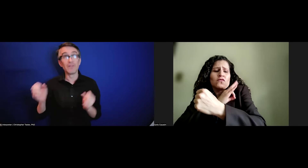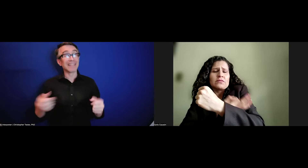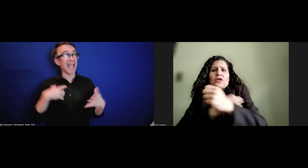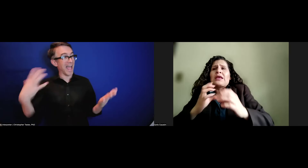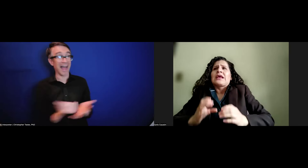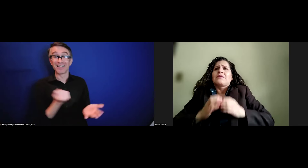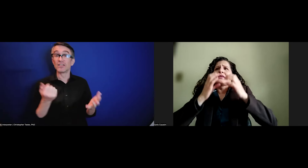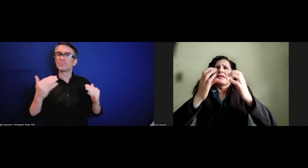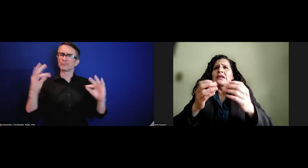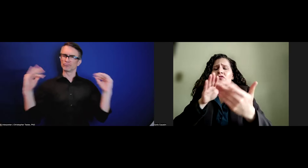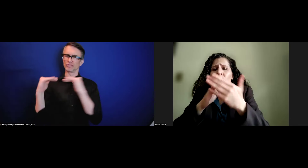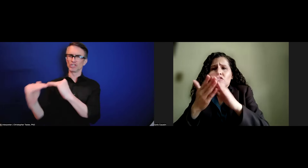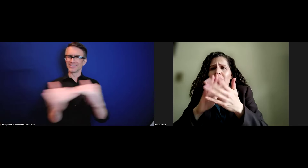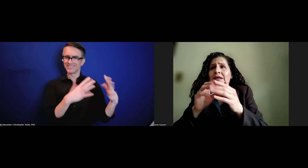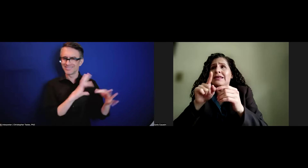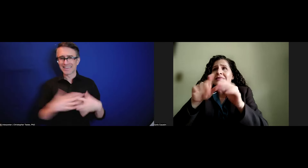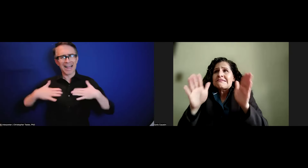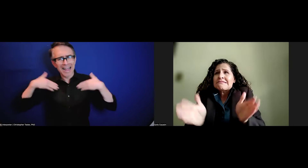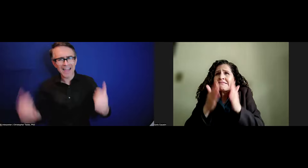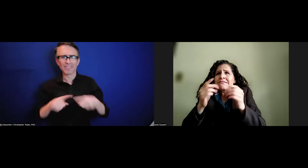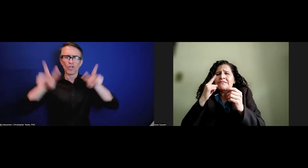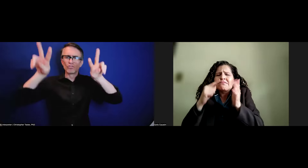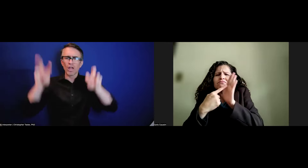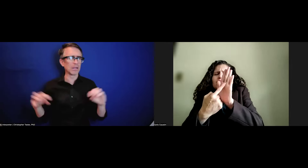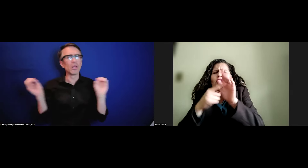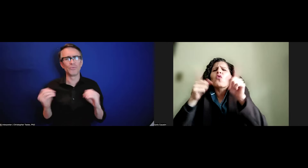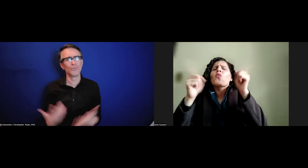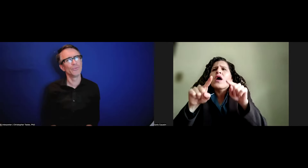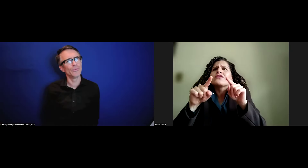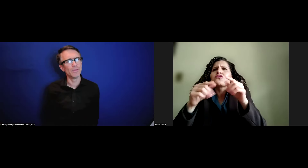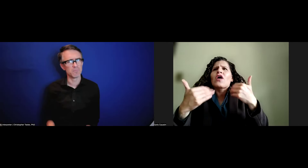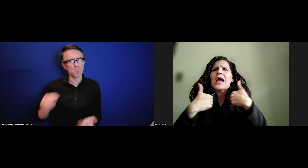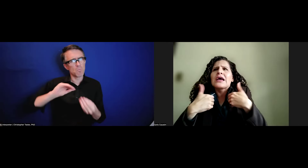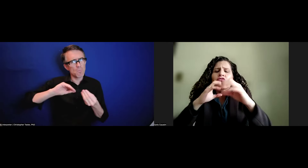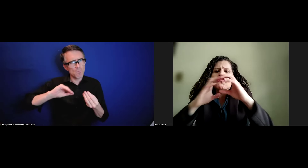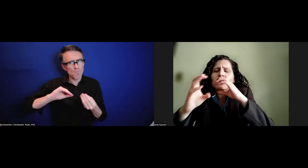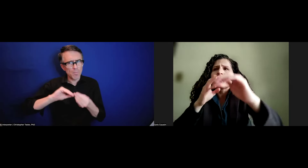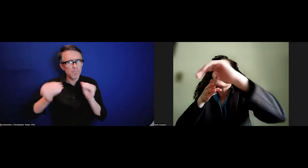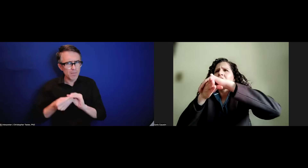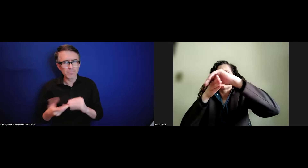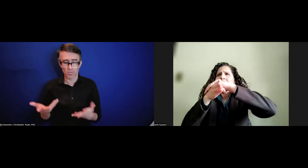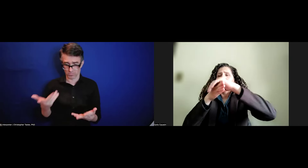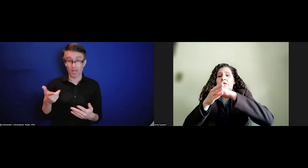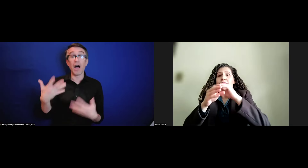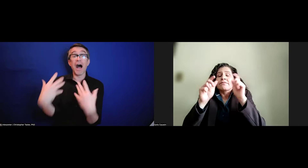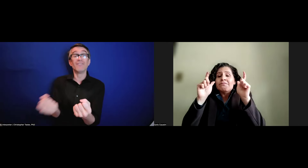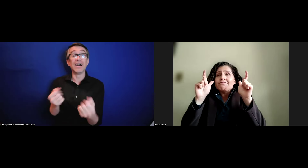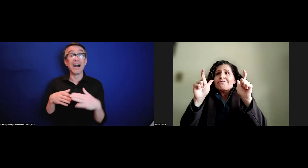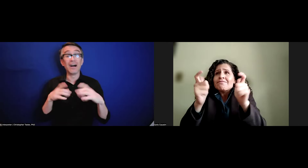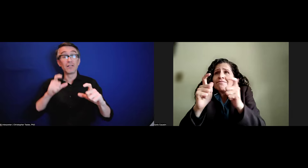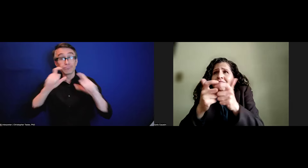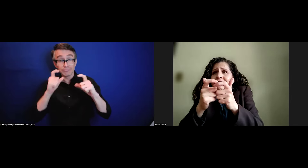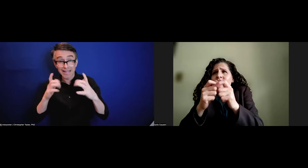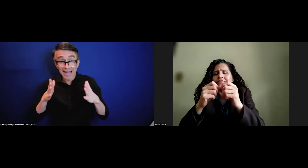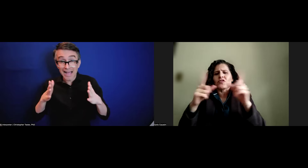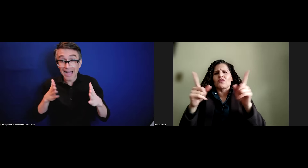formas de What do they have to face reaccionar y from the deaf manejar community as esta deaf women in información Bolivia? desde nosotros mismos, ¿no? Queremos mostrar